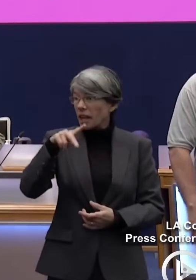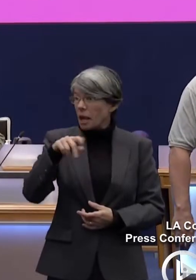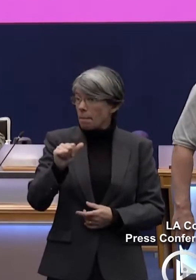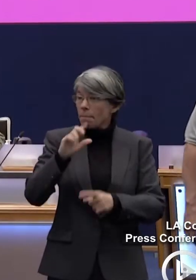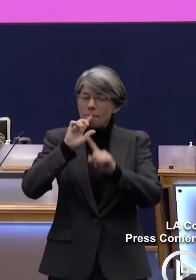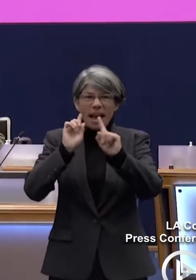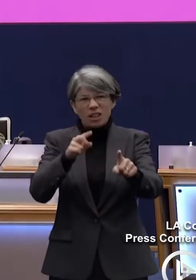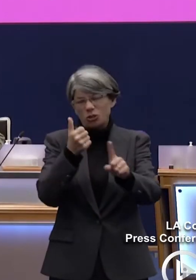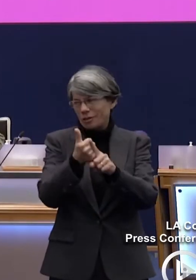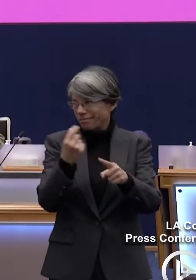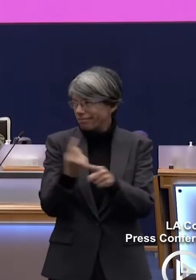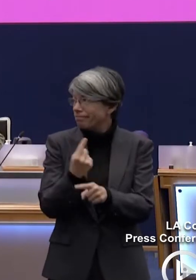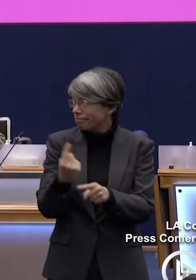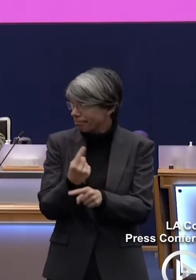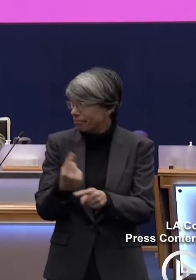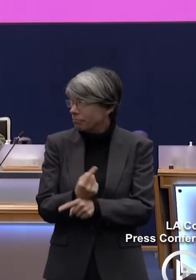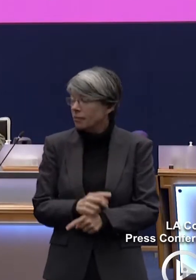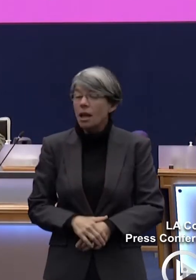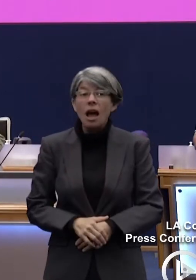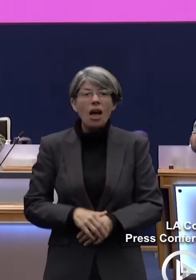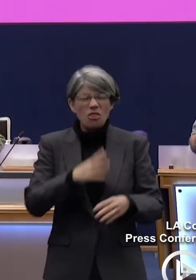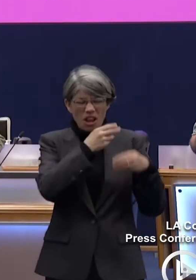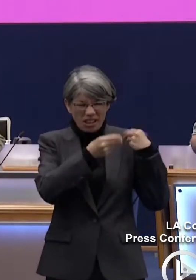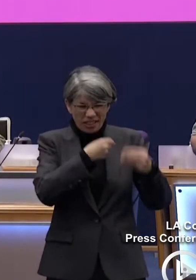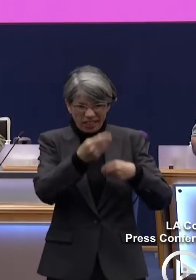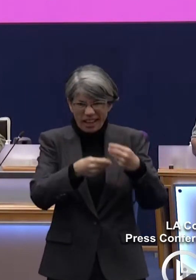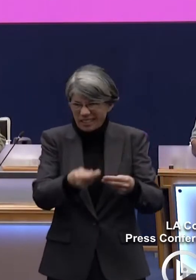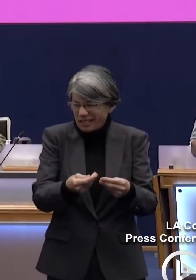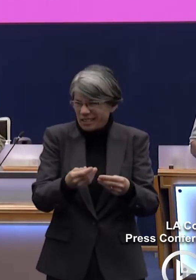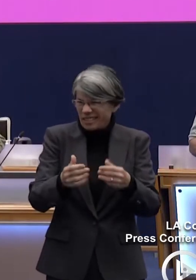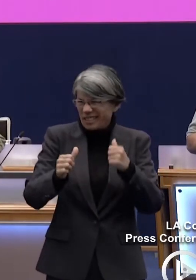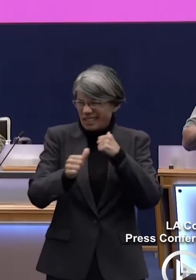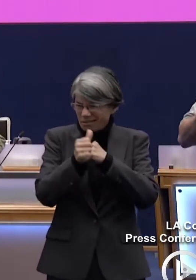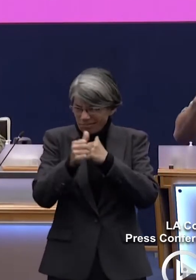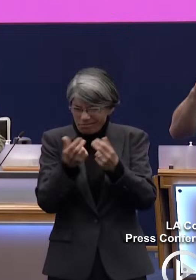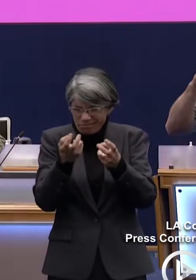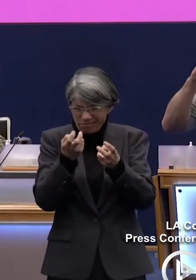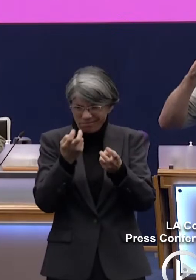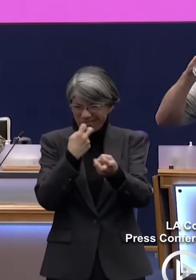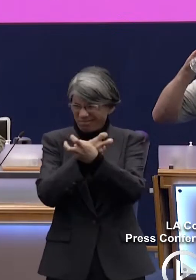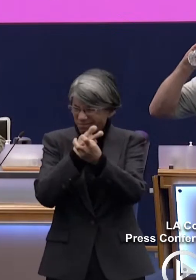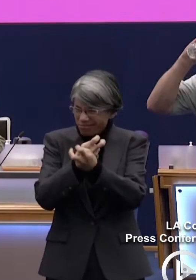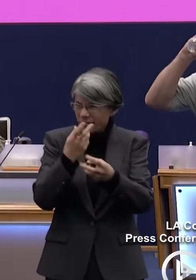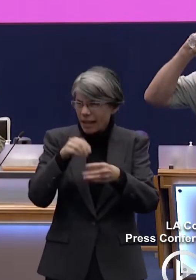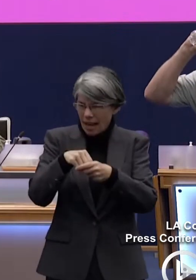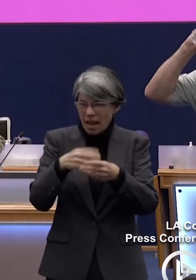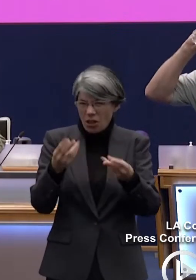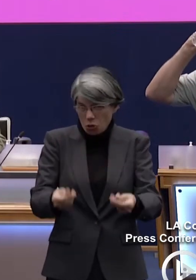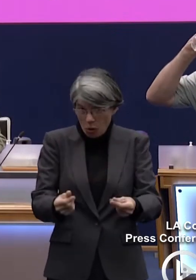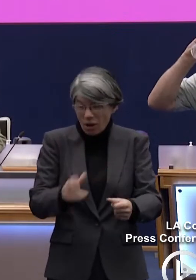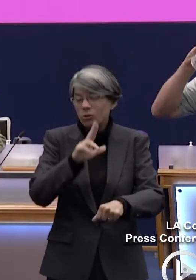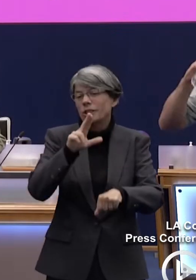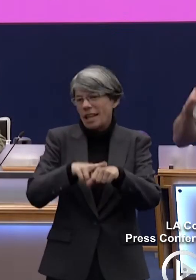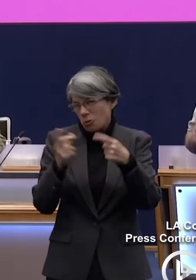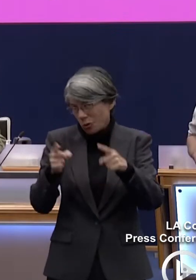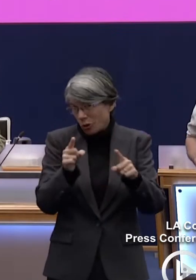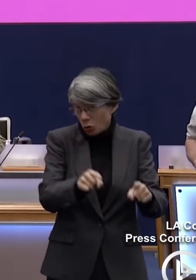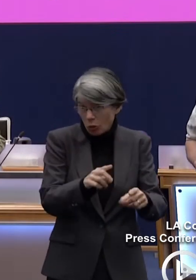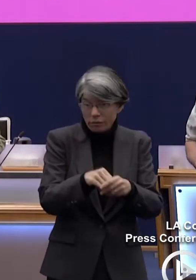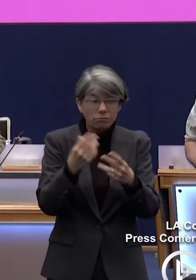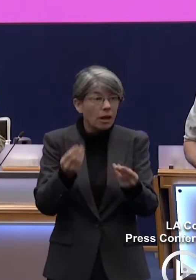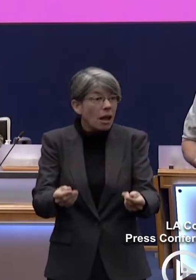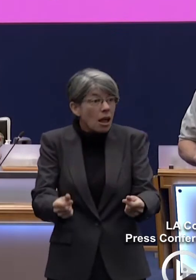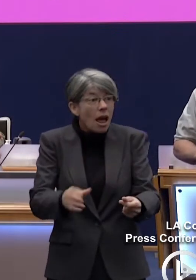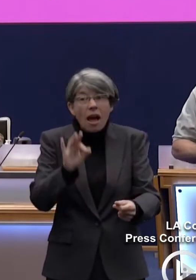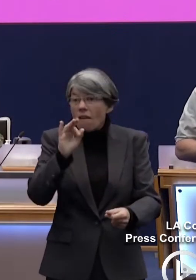answer was accurate. There's legacy contaminants in the ground. There's naturally occurring contaminants in the ground. And the